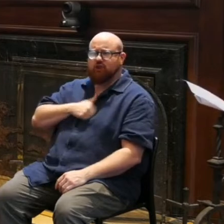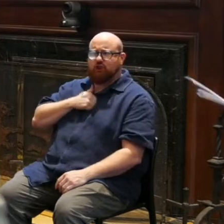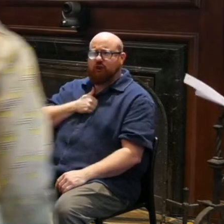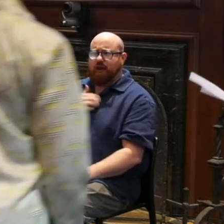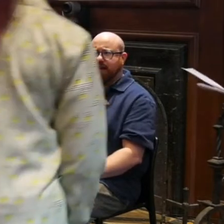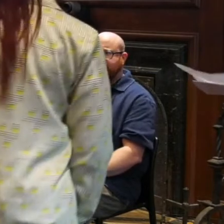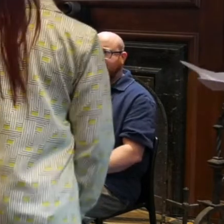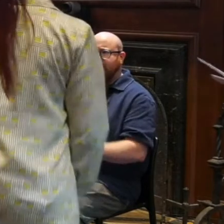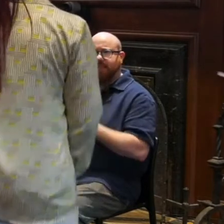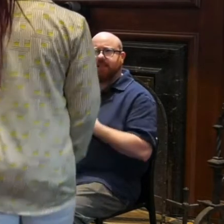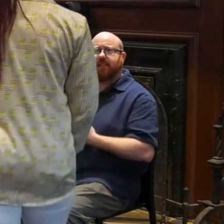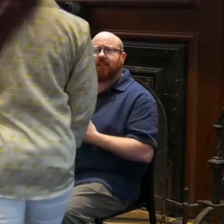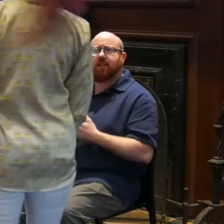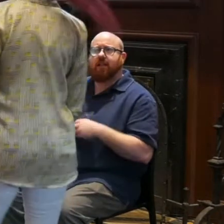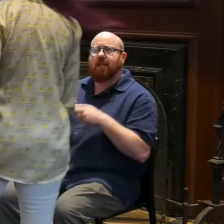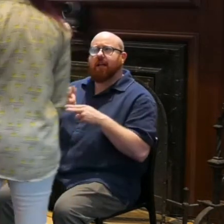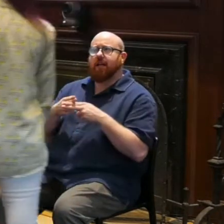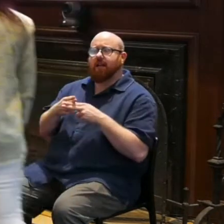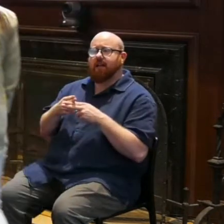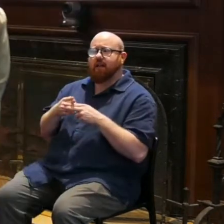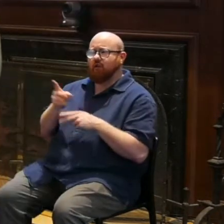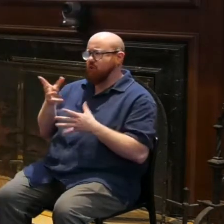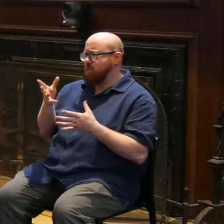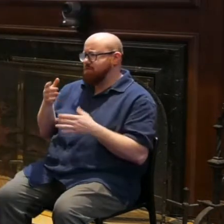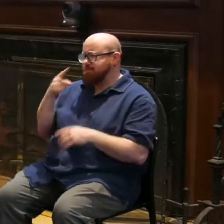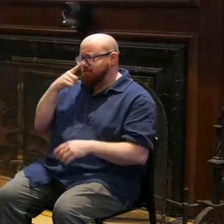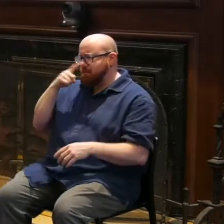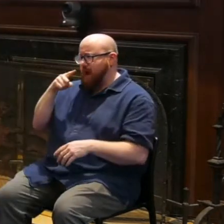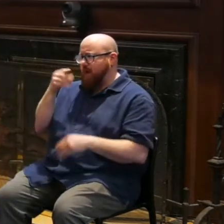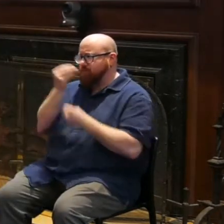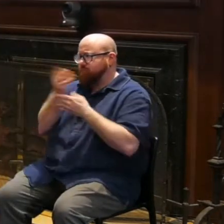You can say, do you want to say it again?